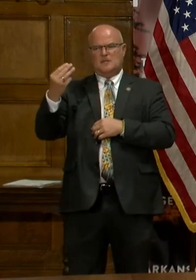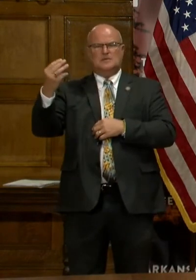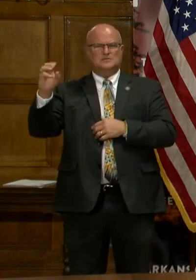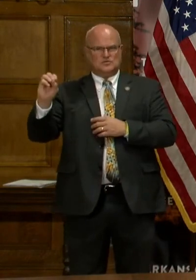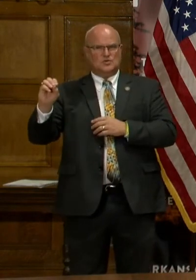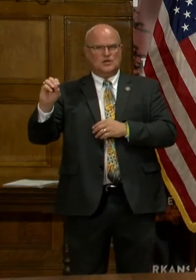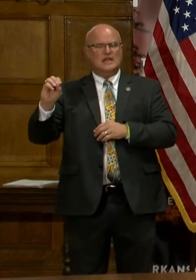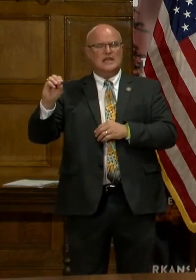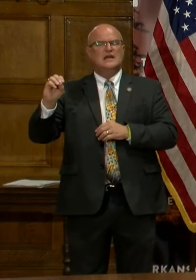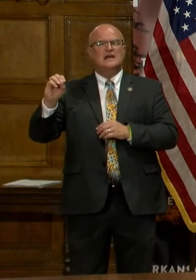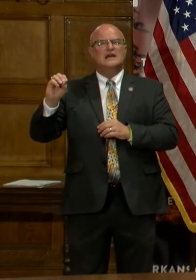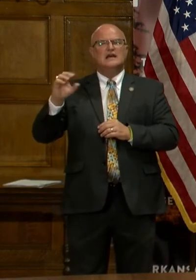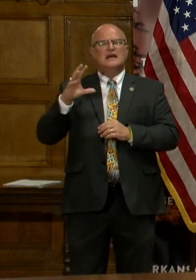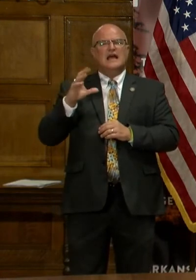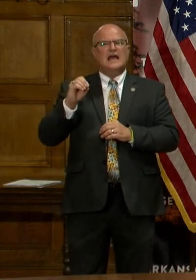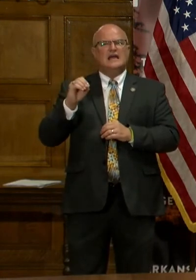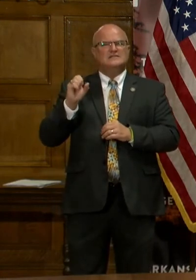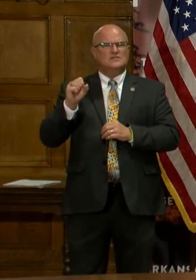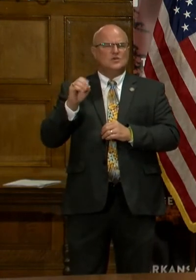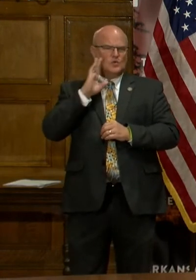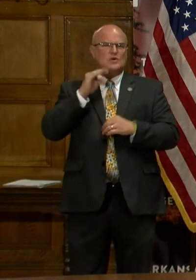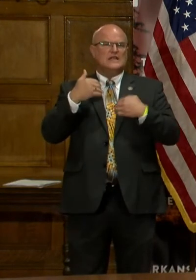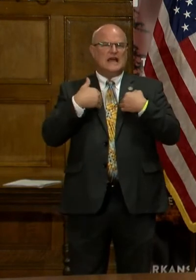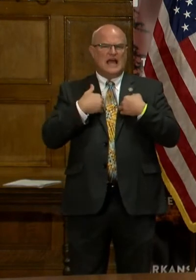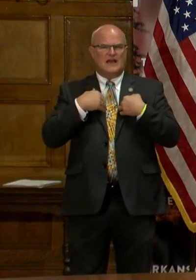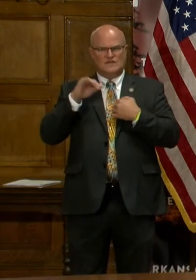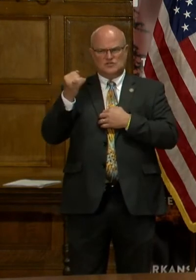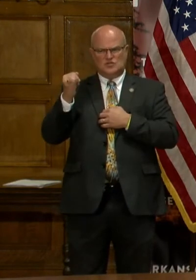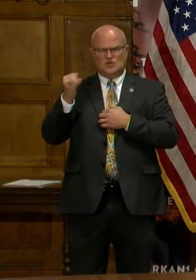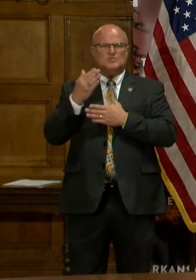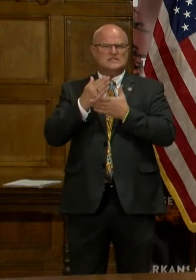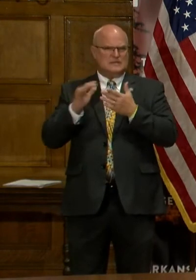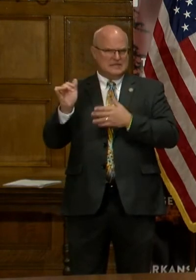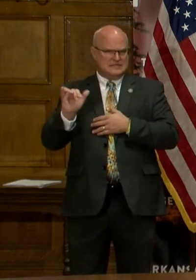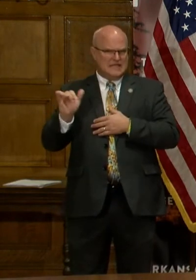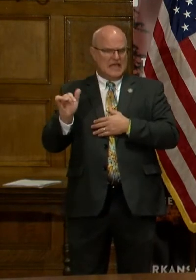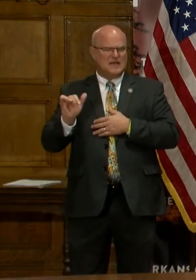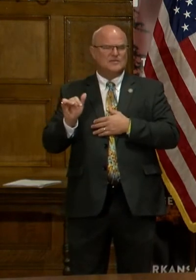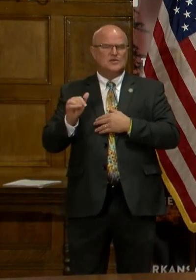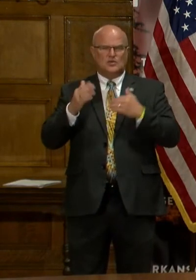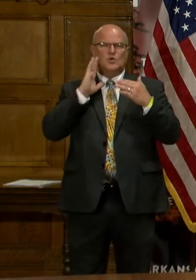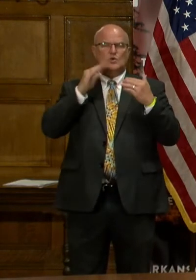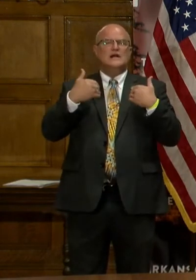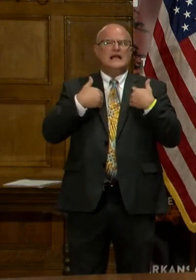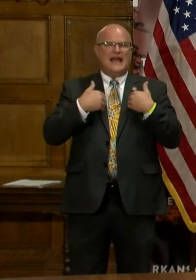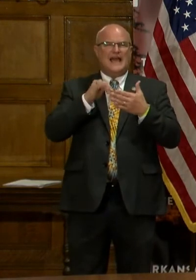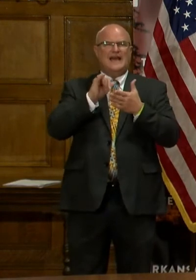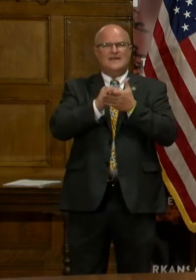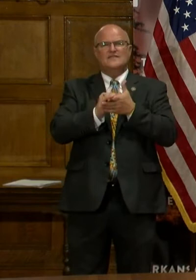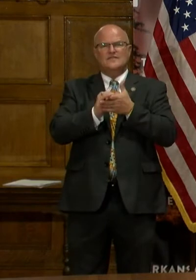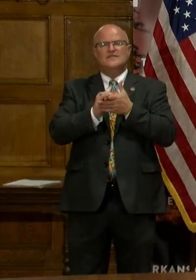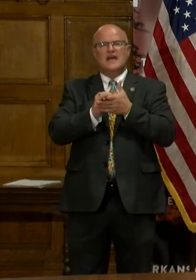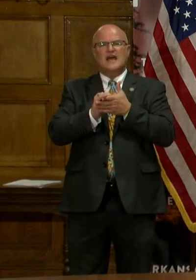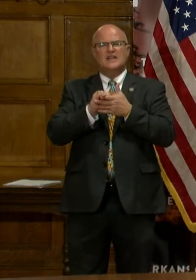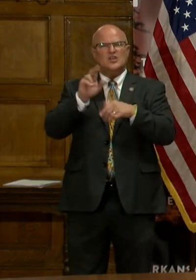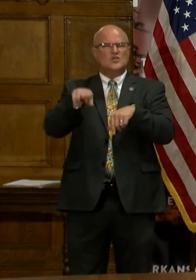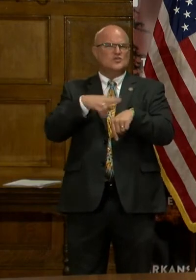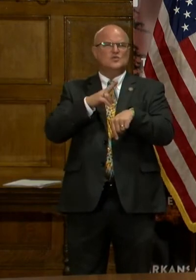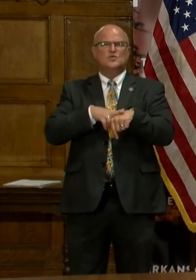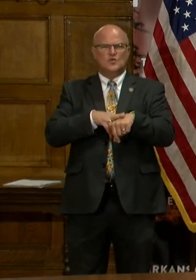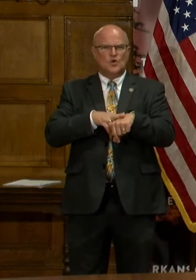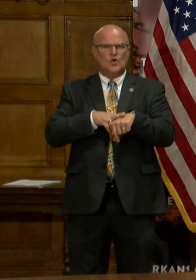Missouri. And, you know, so you're going to have in Jonesboro some of the same. So you're going to have that just in the